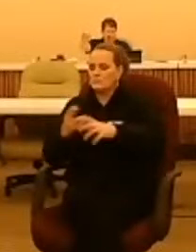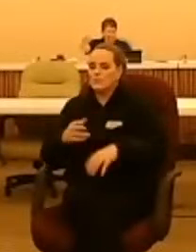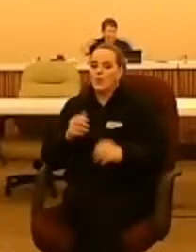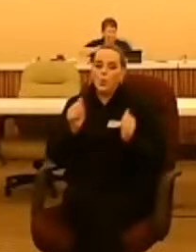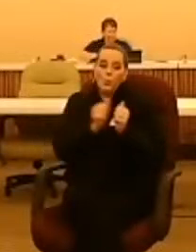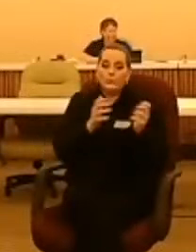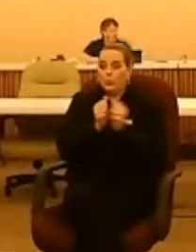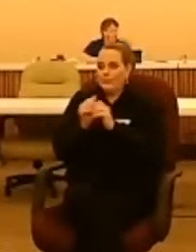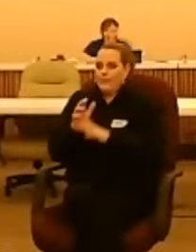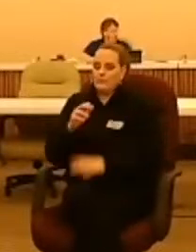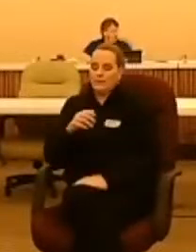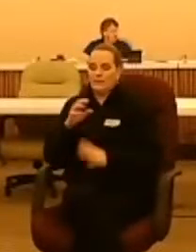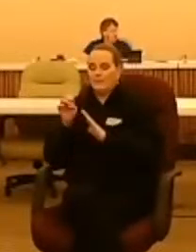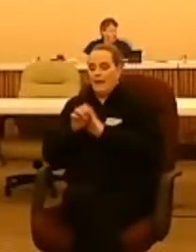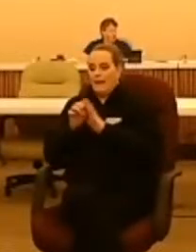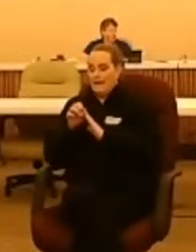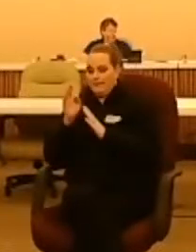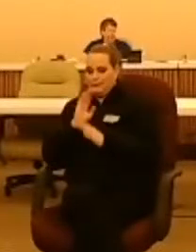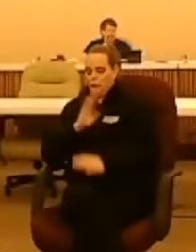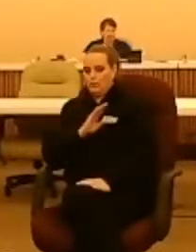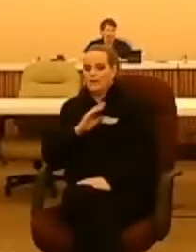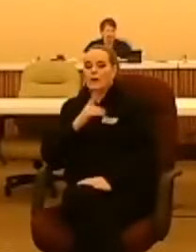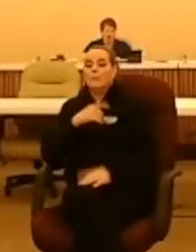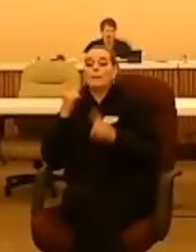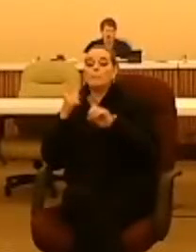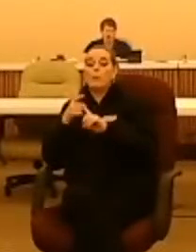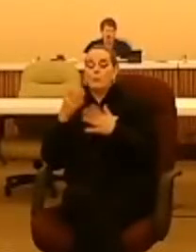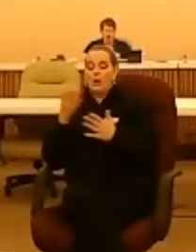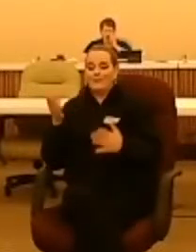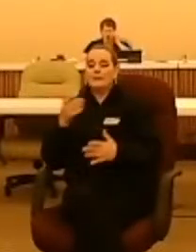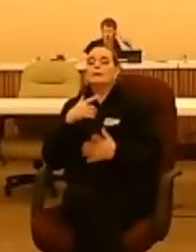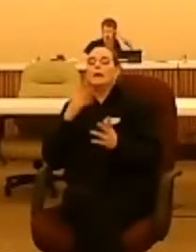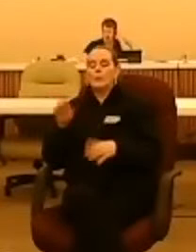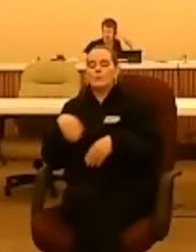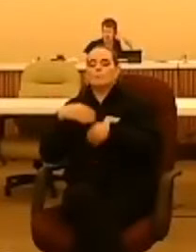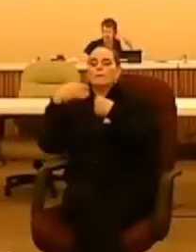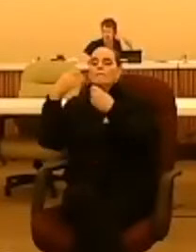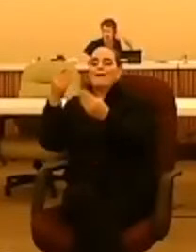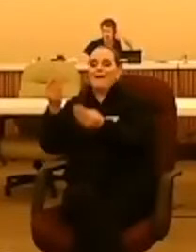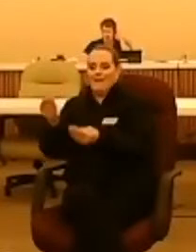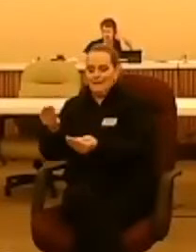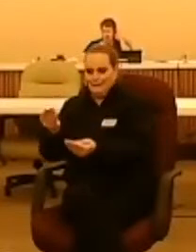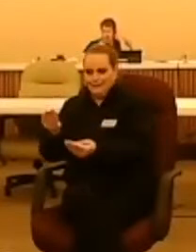without the ethics board, they could do that. But the point is, it would at least provide,